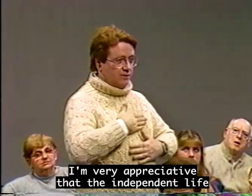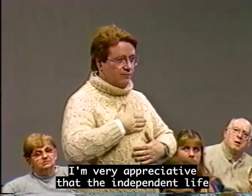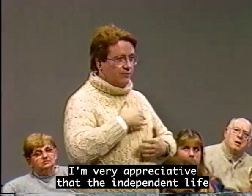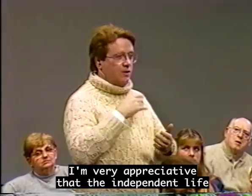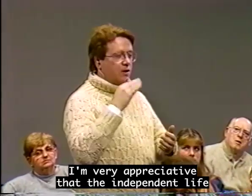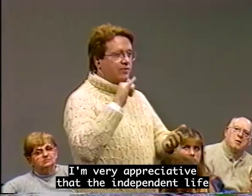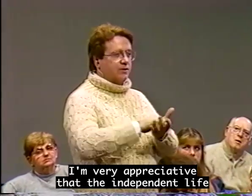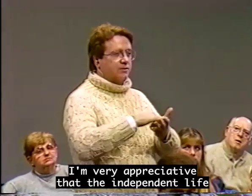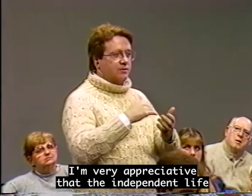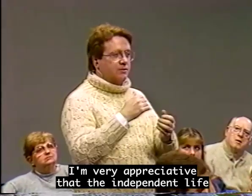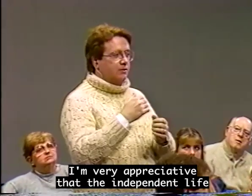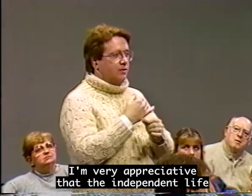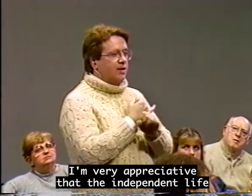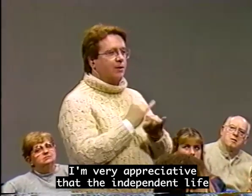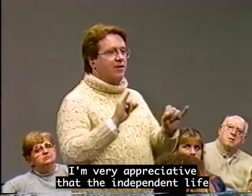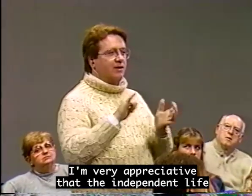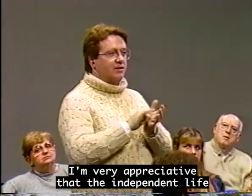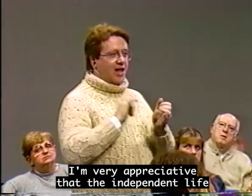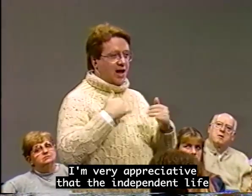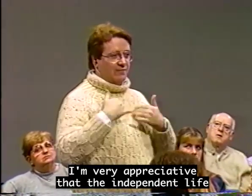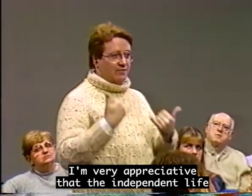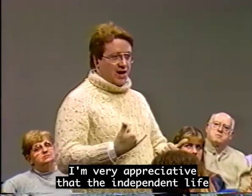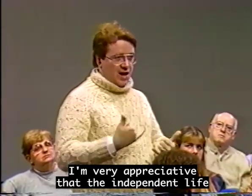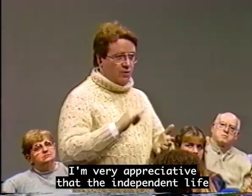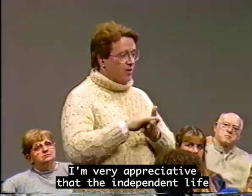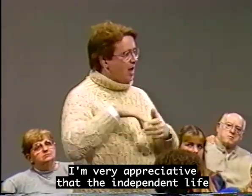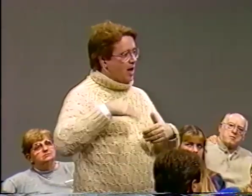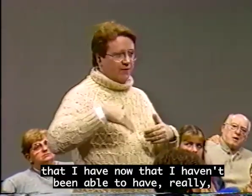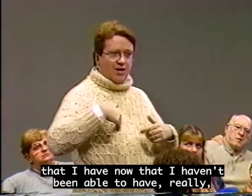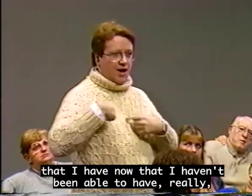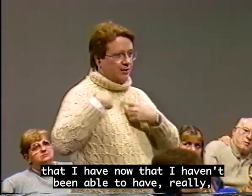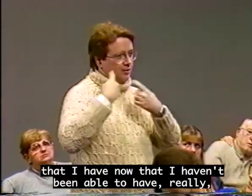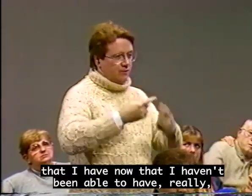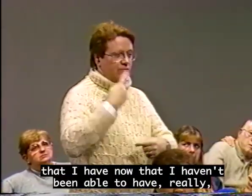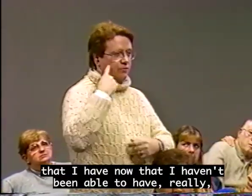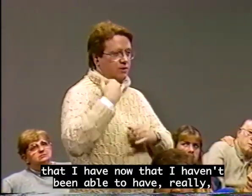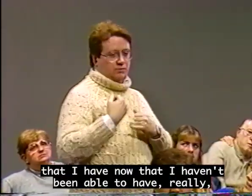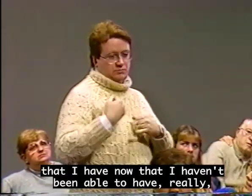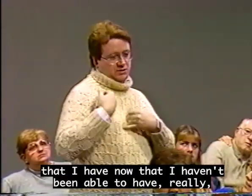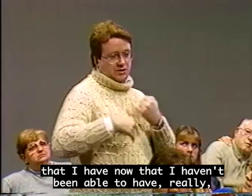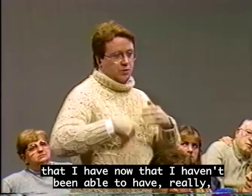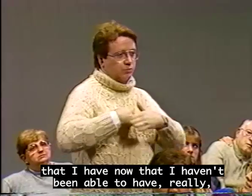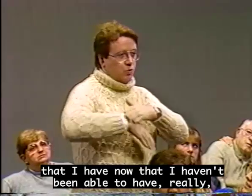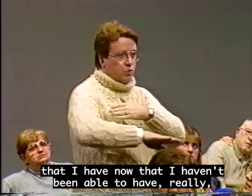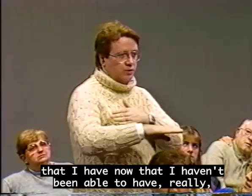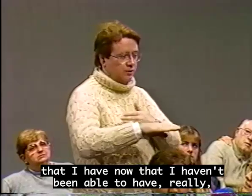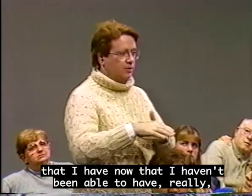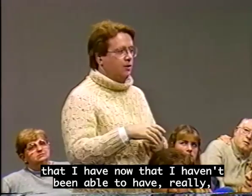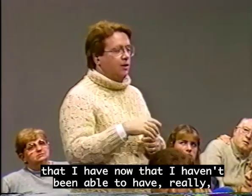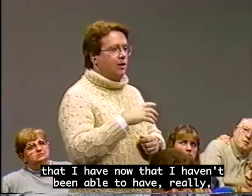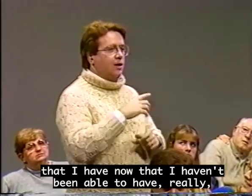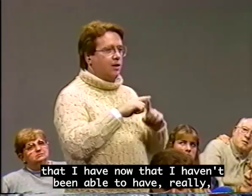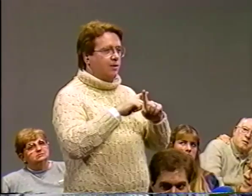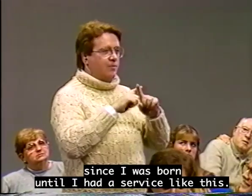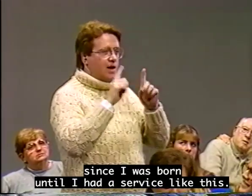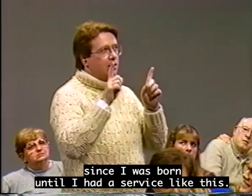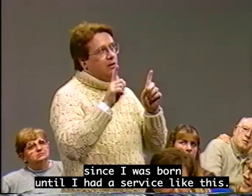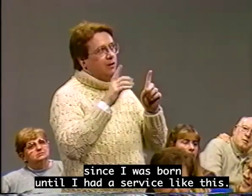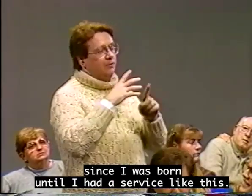I'm very appreciative that the independent life that I have now, that I haven't been able to have really since I was born